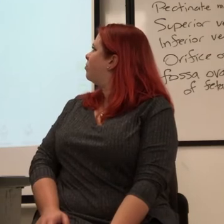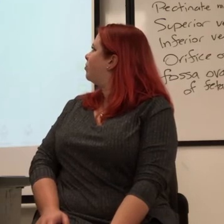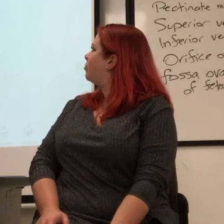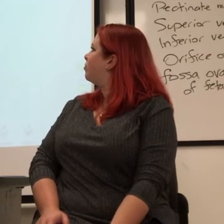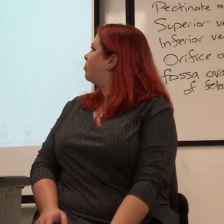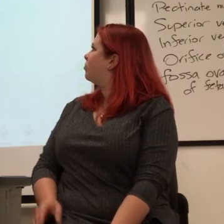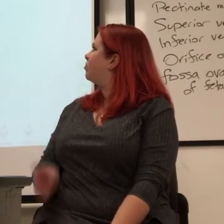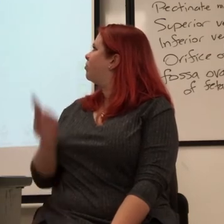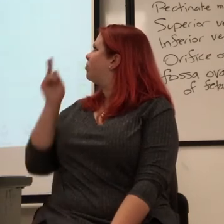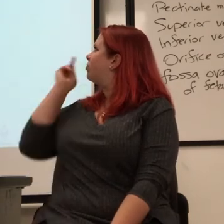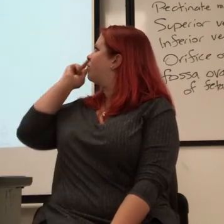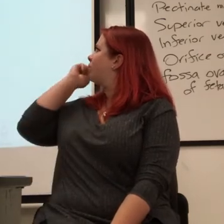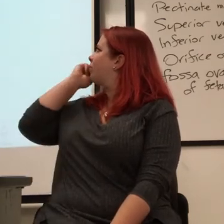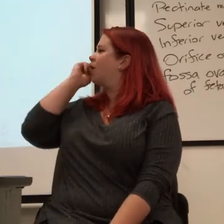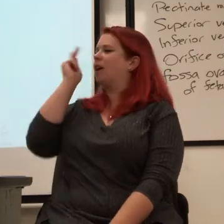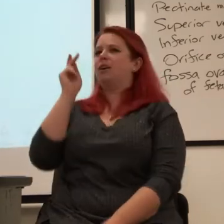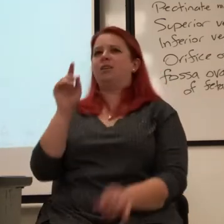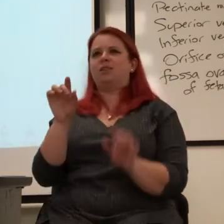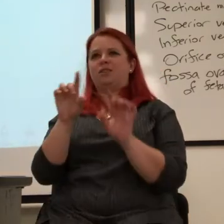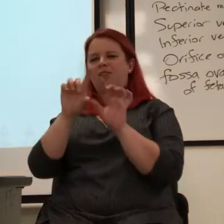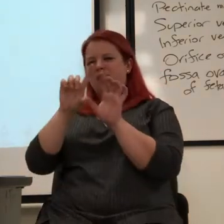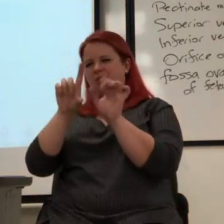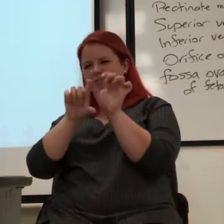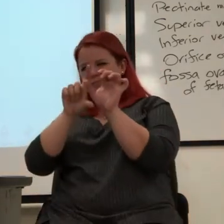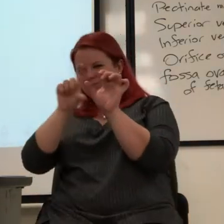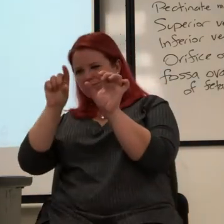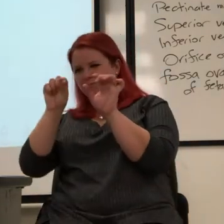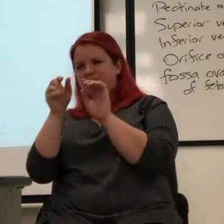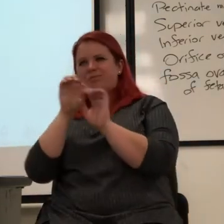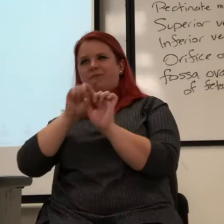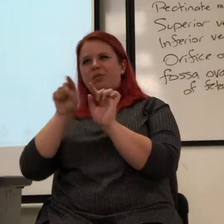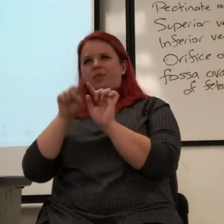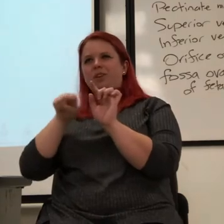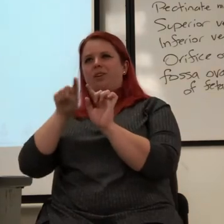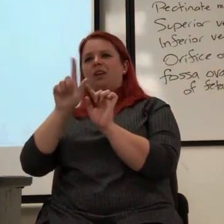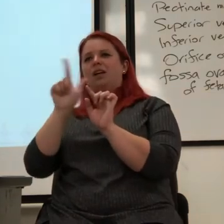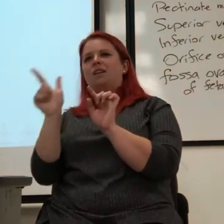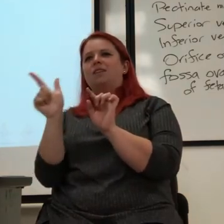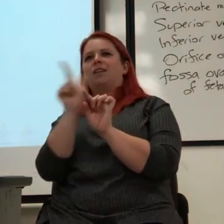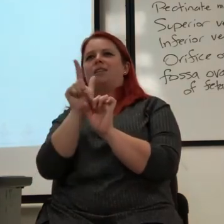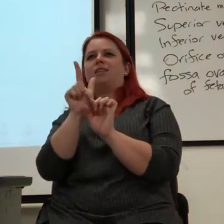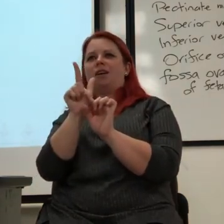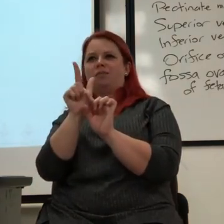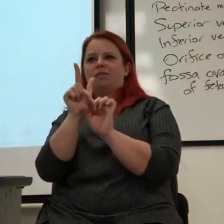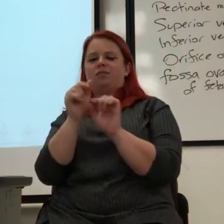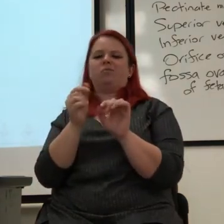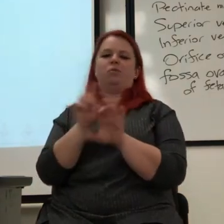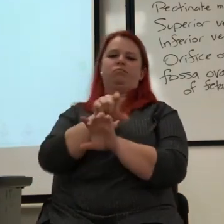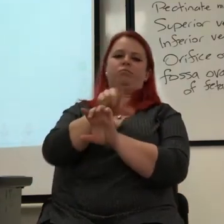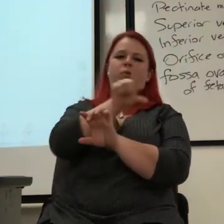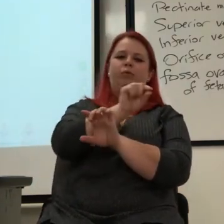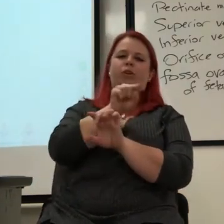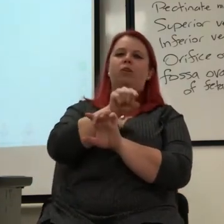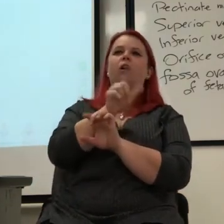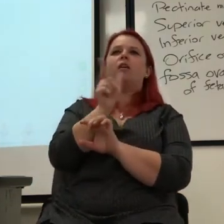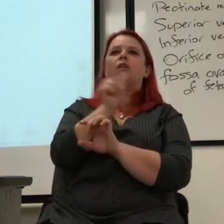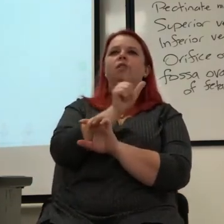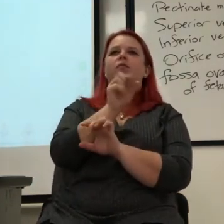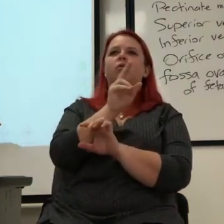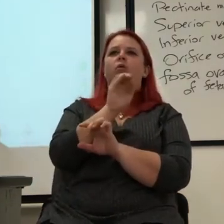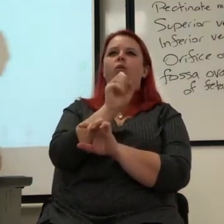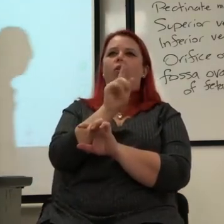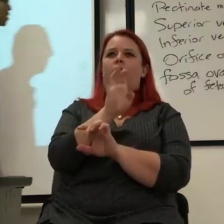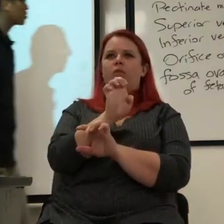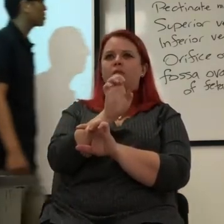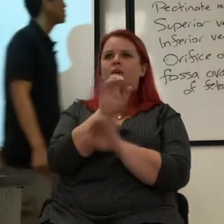See this little outpocketing right there? This is the left auricle. Same as the right, just the one on the left side.